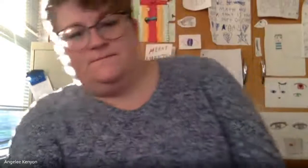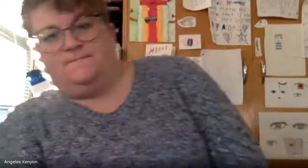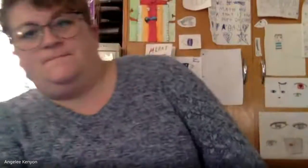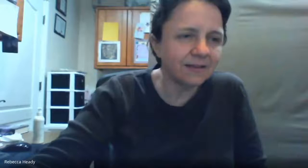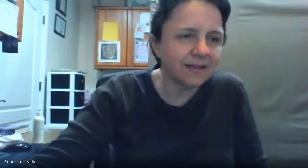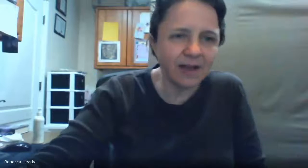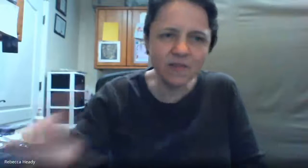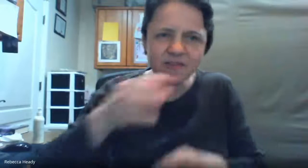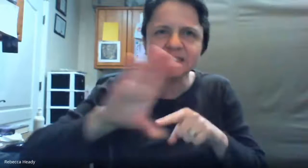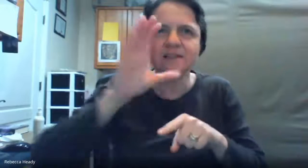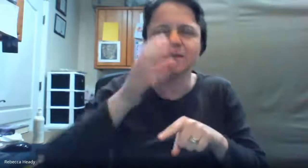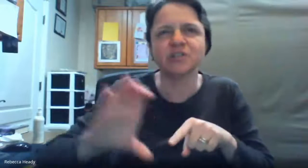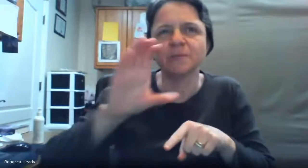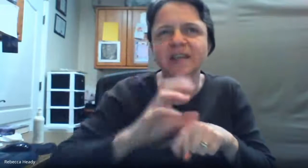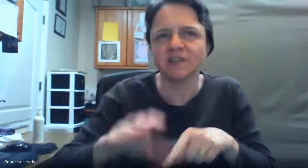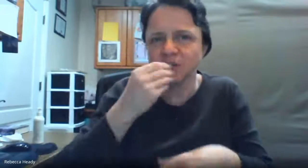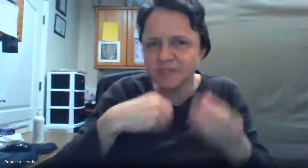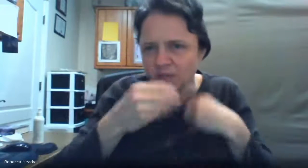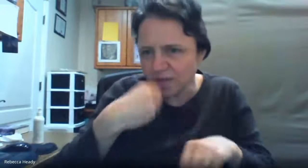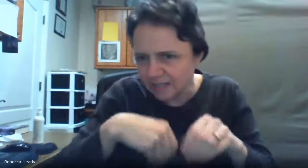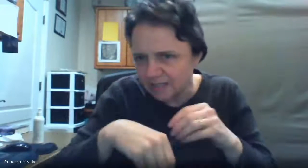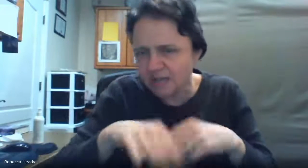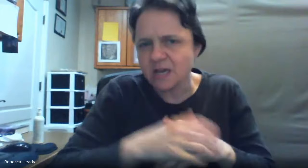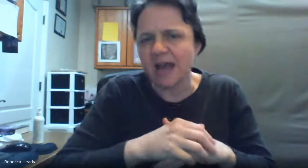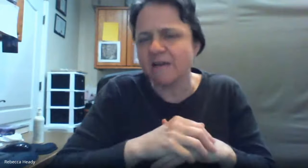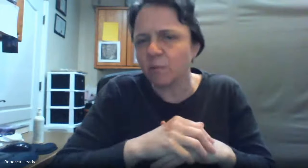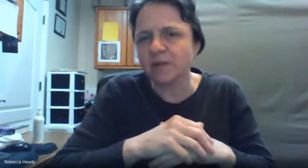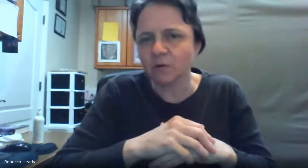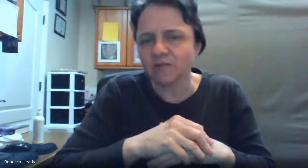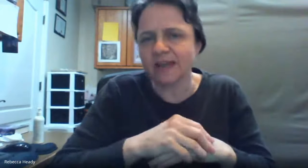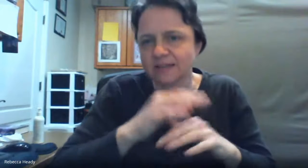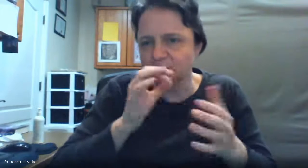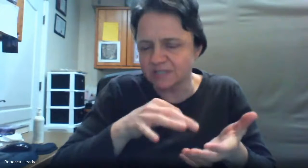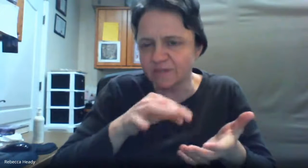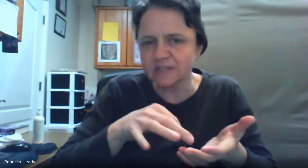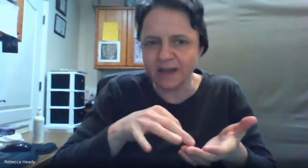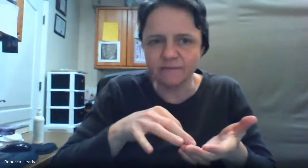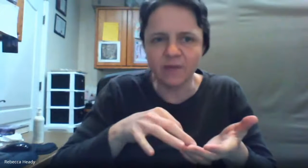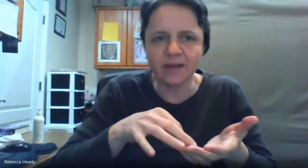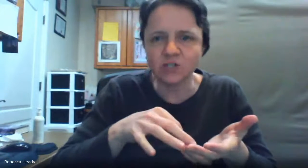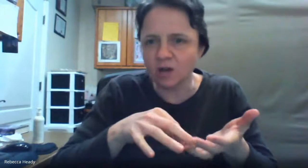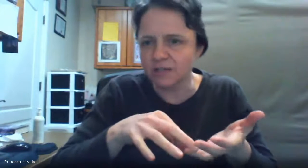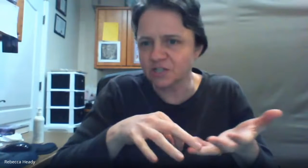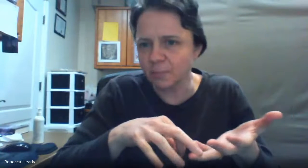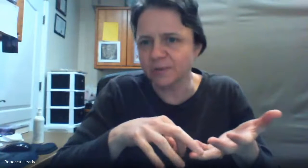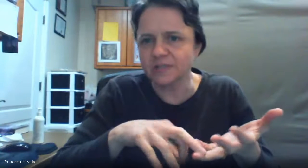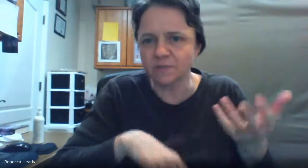And I know that this is a sign for chips, like the chips that you eat. I never really learned like a specific sign for like chocolate chip, but sometimes